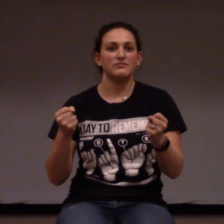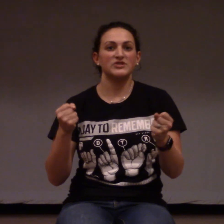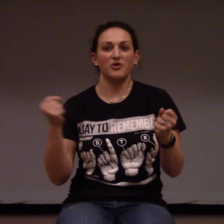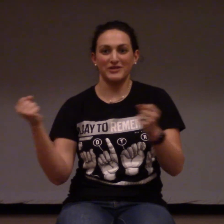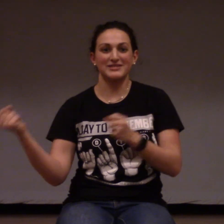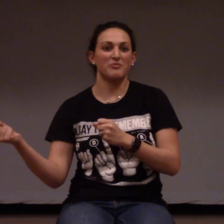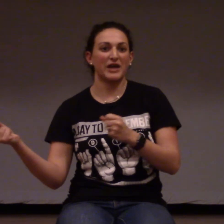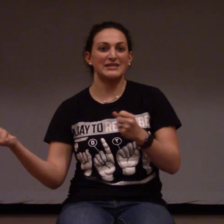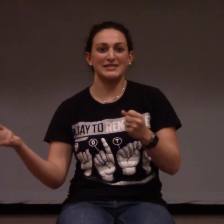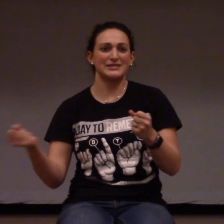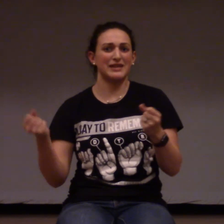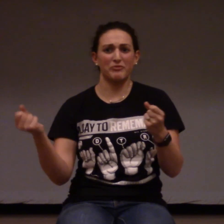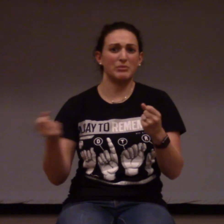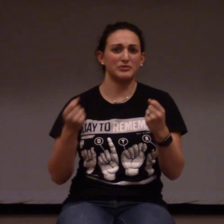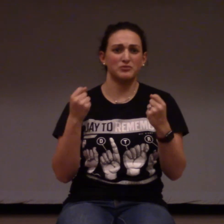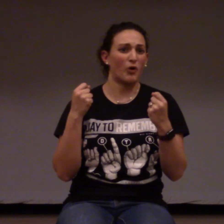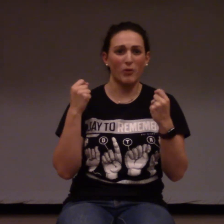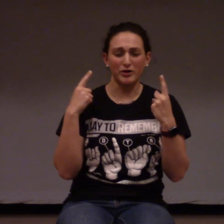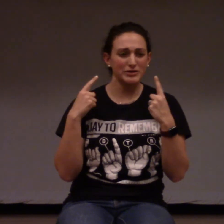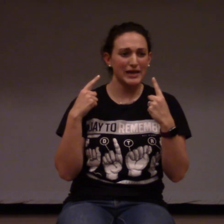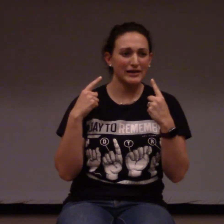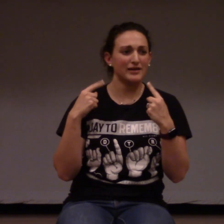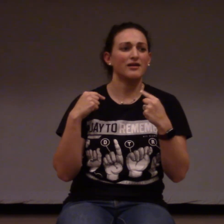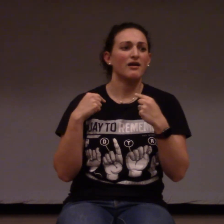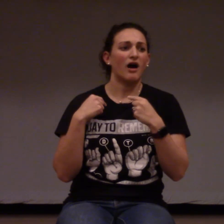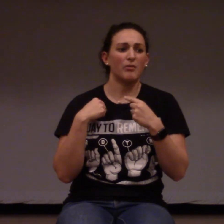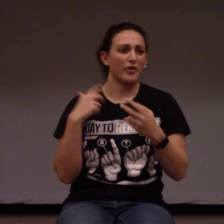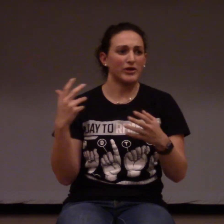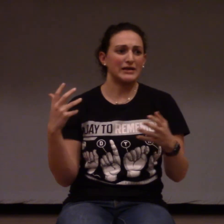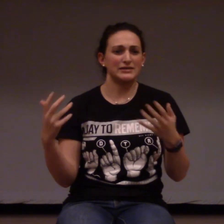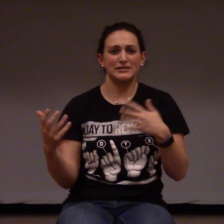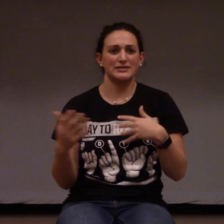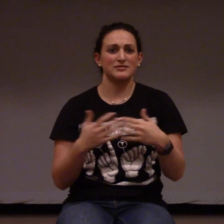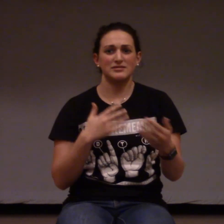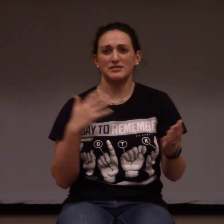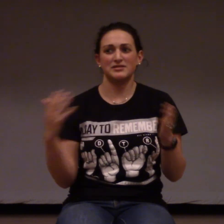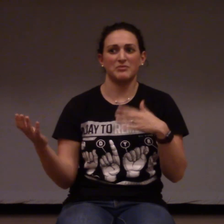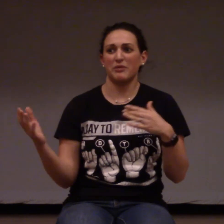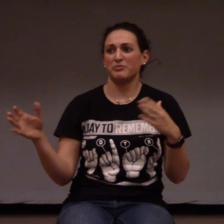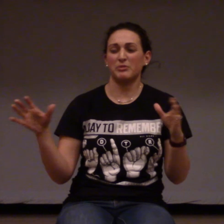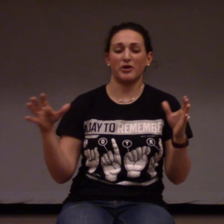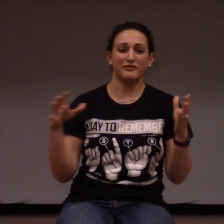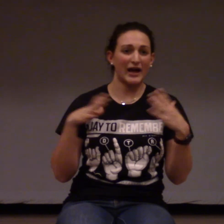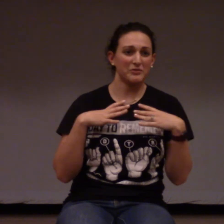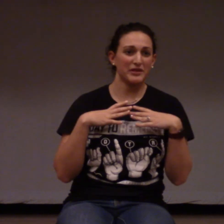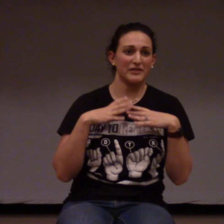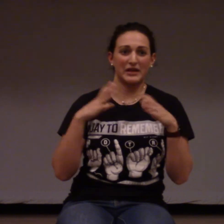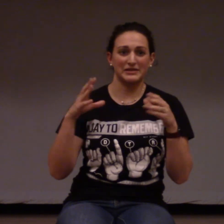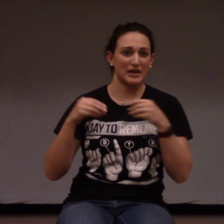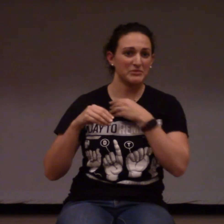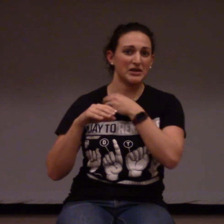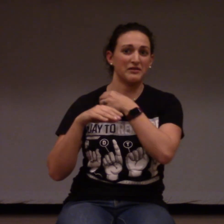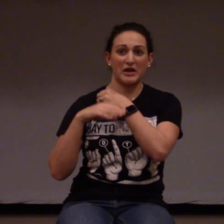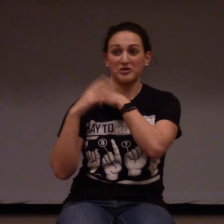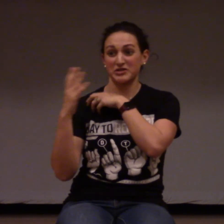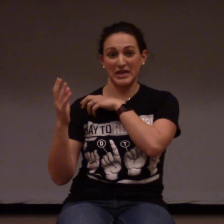So in some cases, deaf people won't understand it. Other cases, some deaf people are fine with it, they accept it, they understand